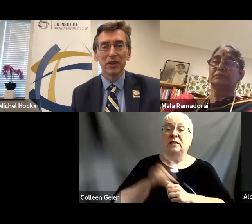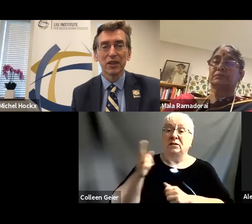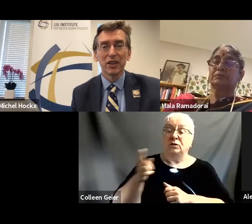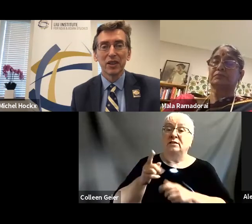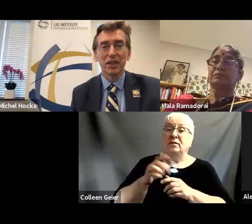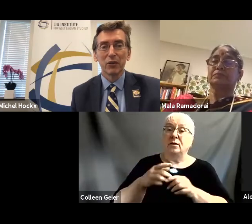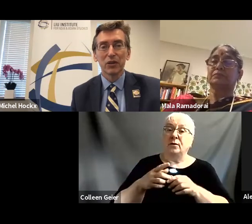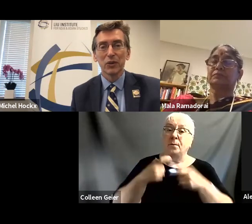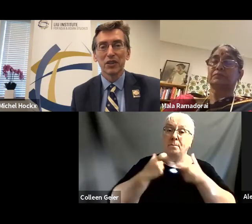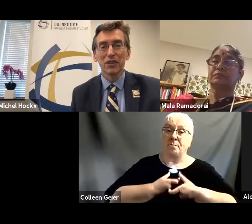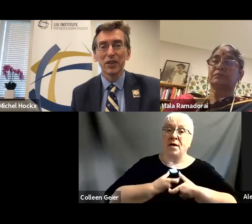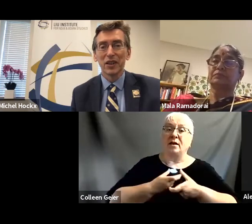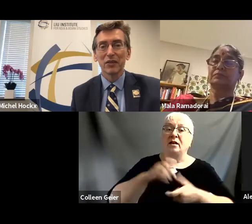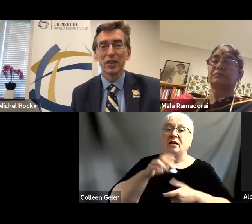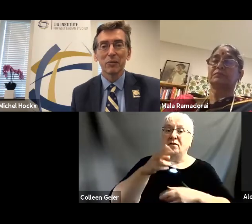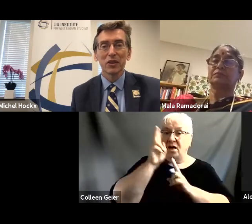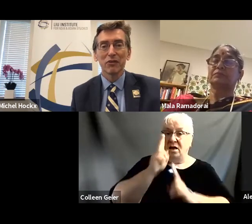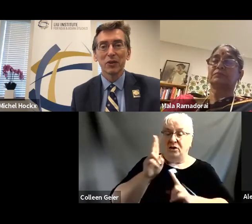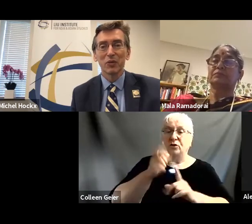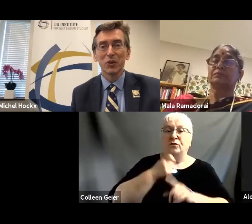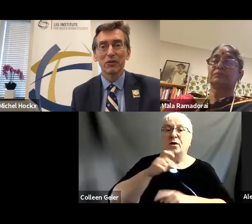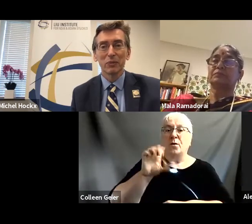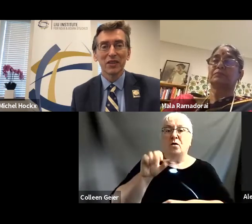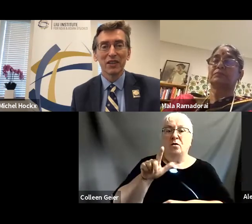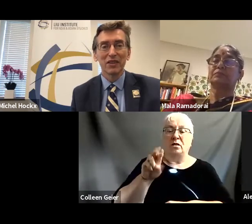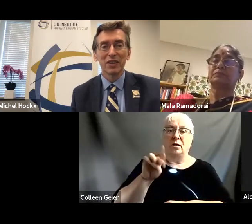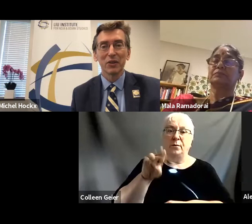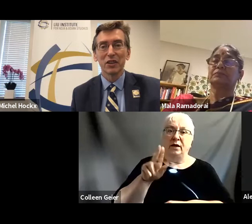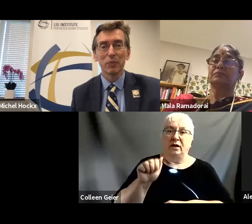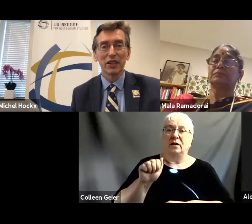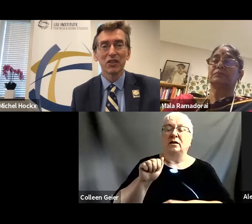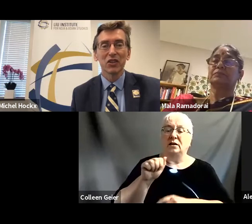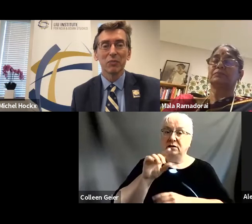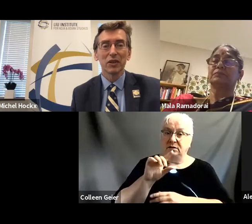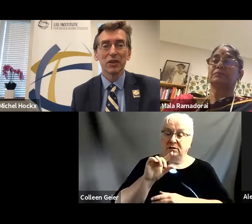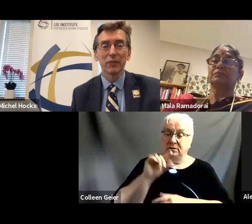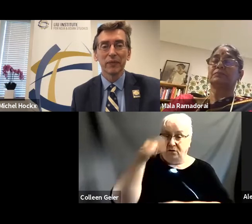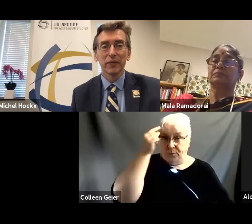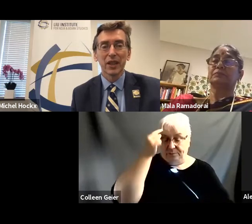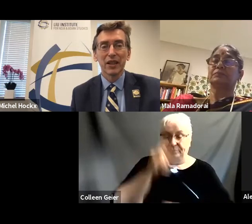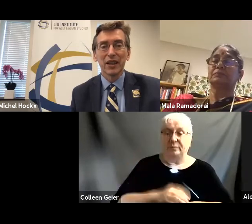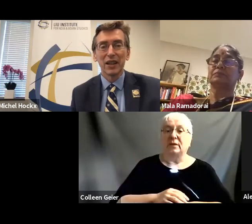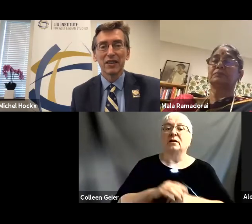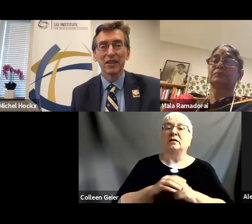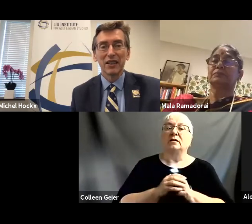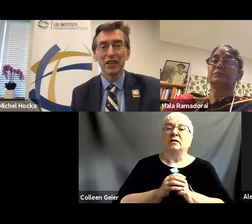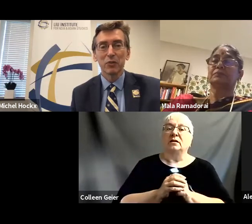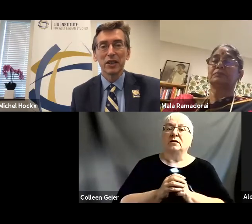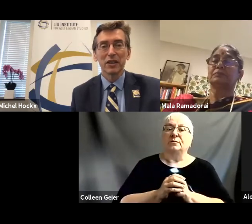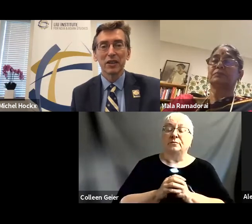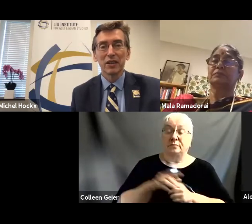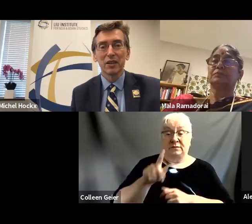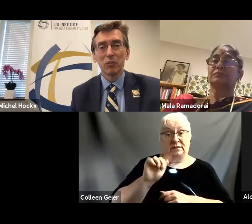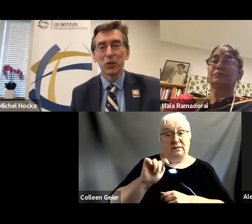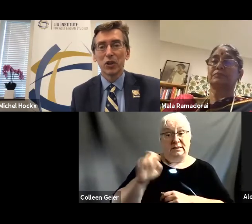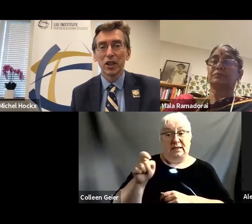government. He also received a Lifetime Achievement Award from the San Diego Hispanic Chamber. As a TEDx